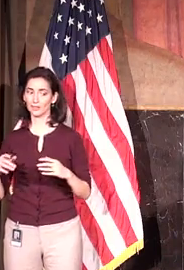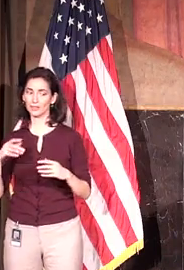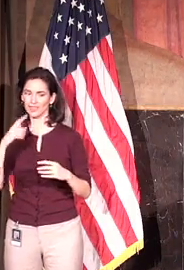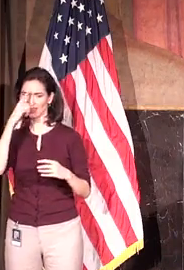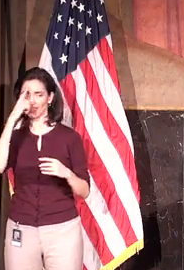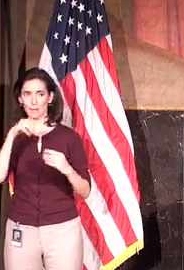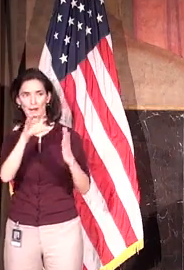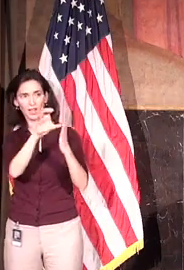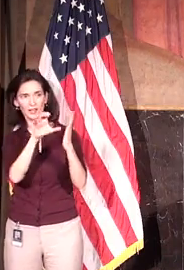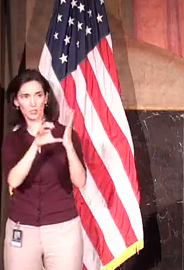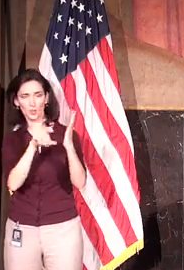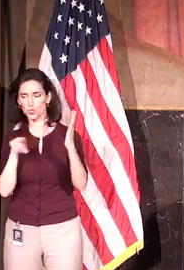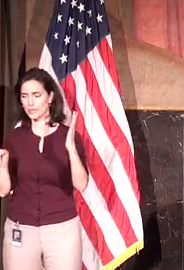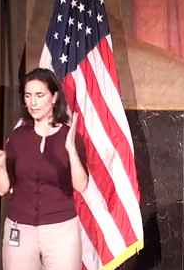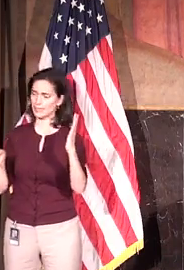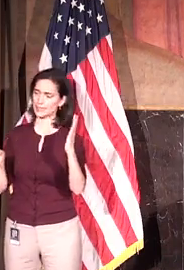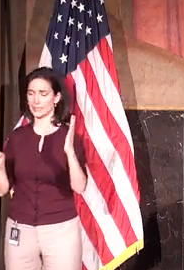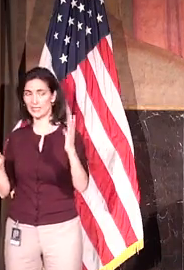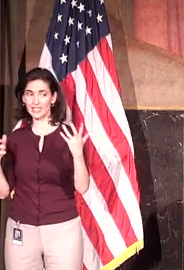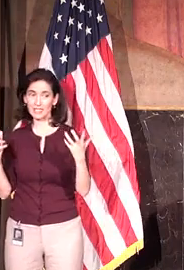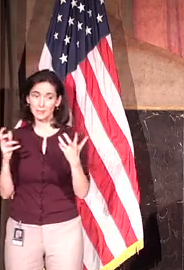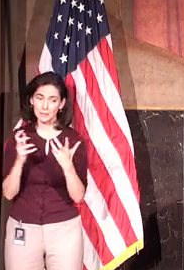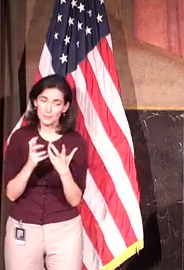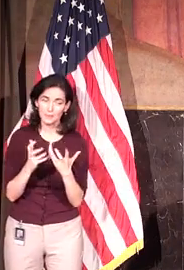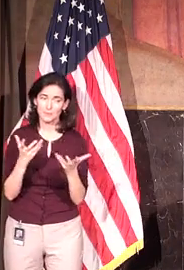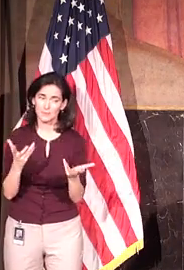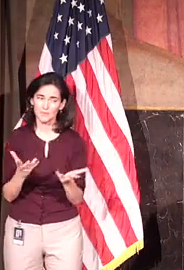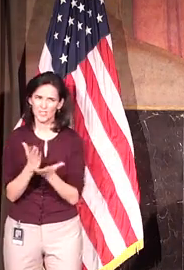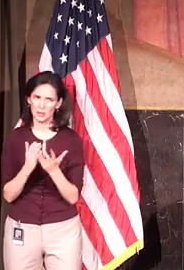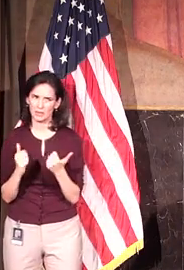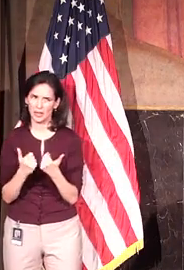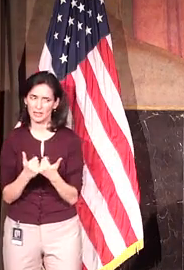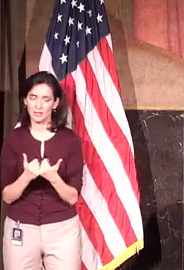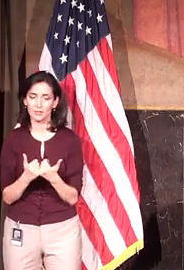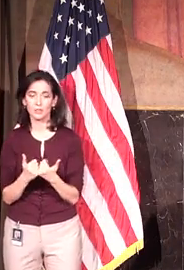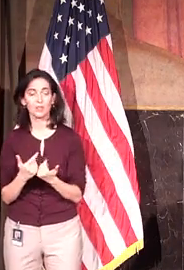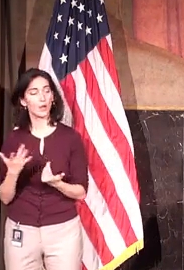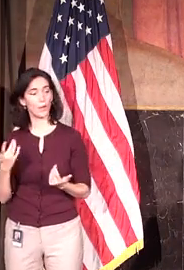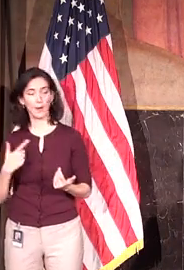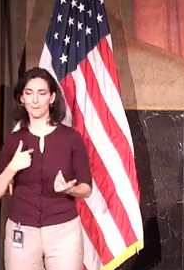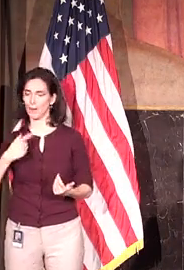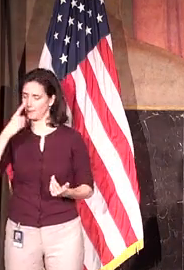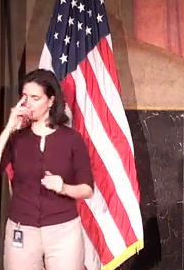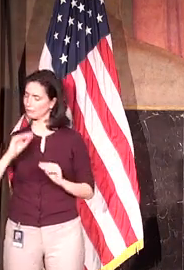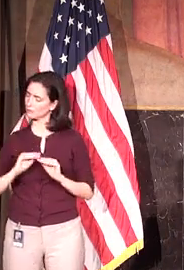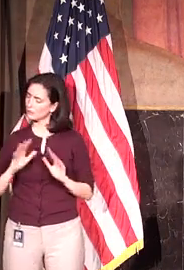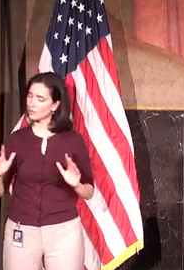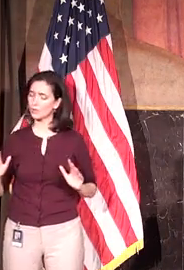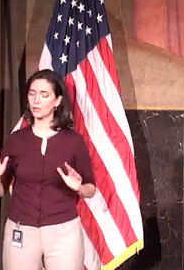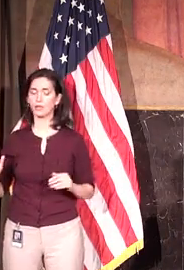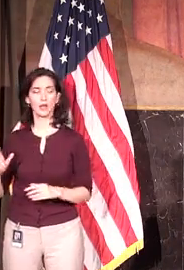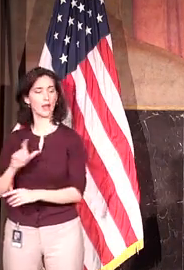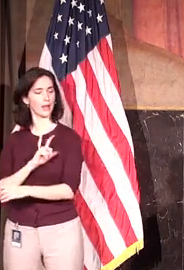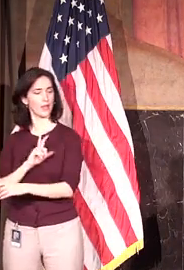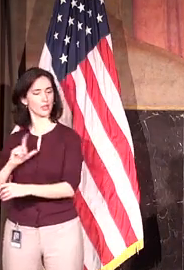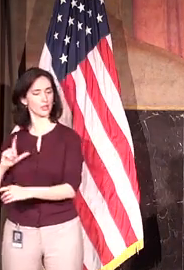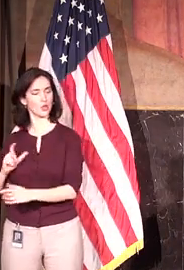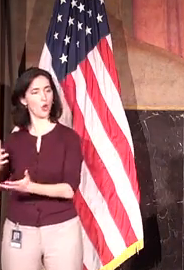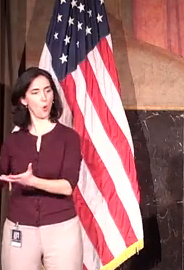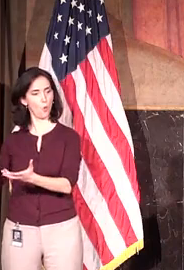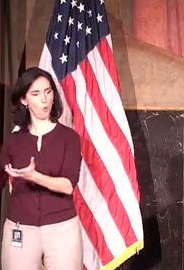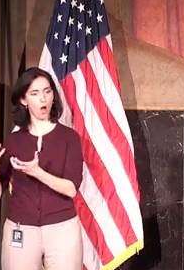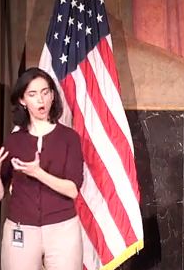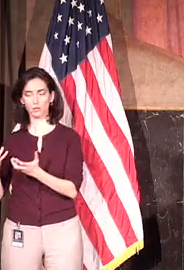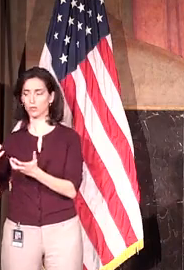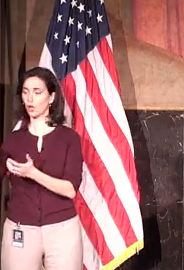that as well, because there's no doubt in my mind that the legislature would intend for that action to have the